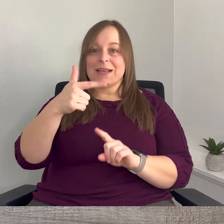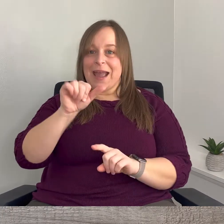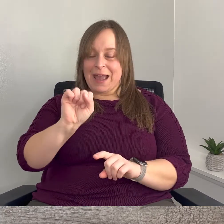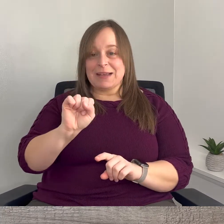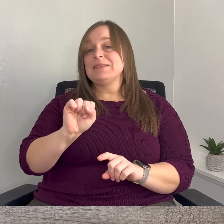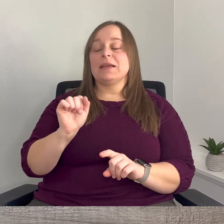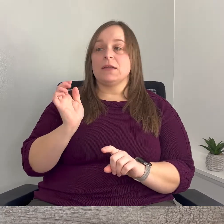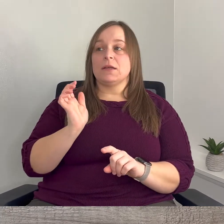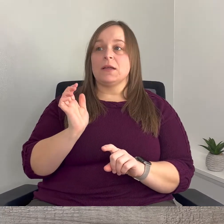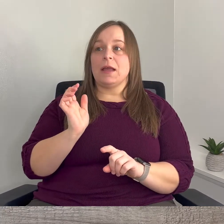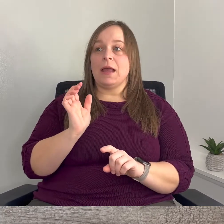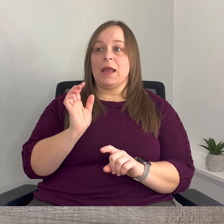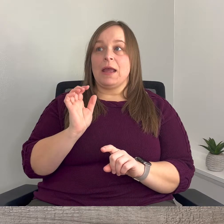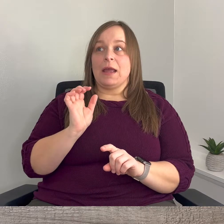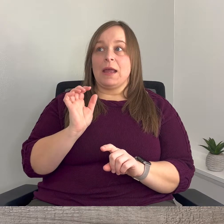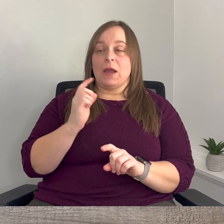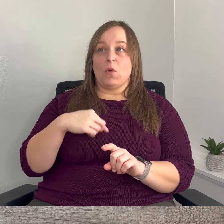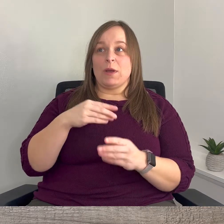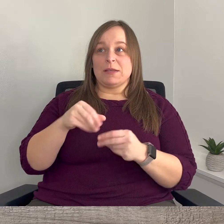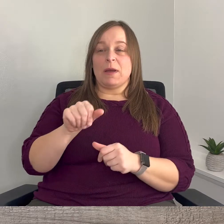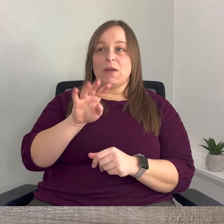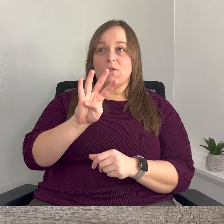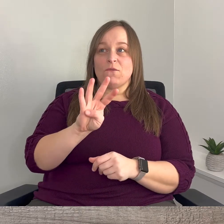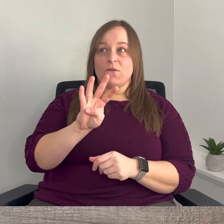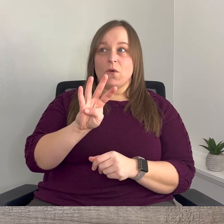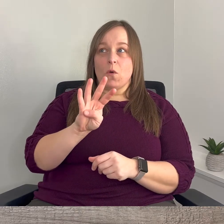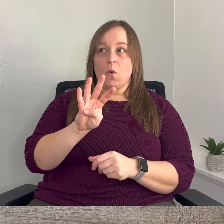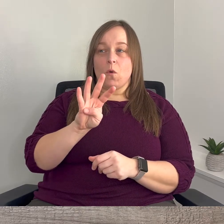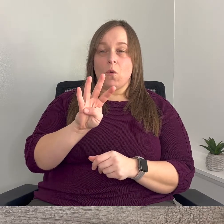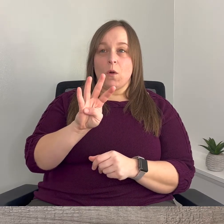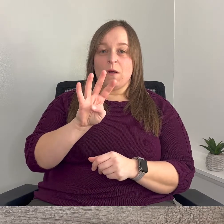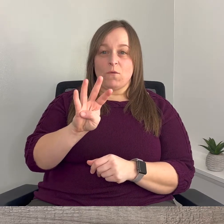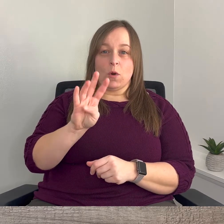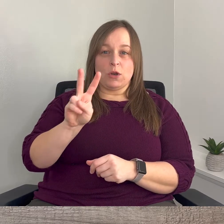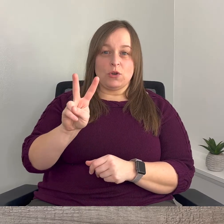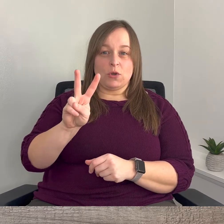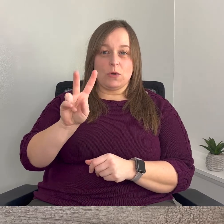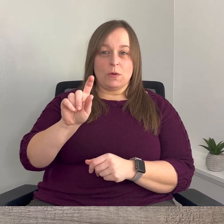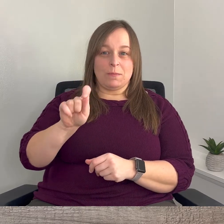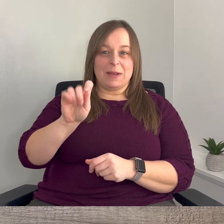payment. And that we spent